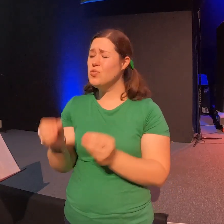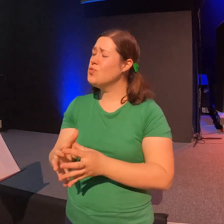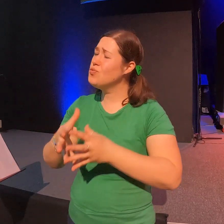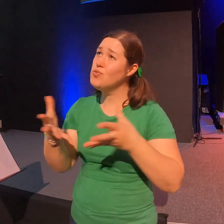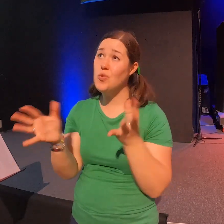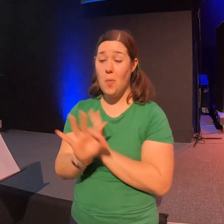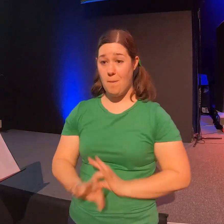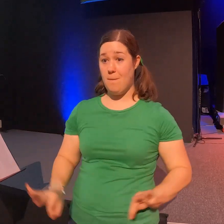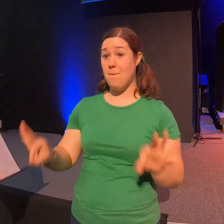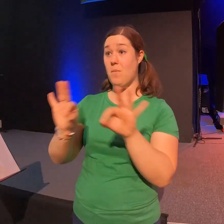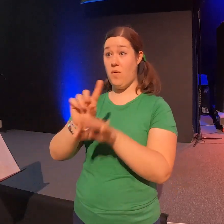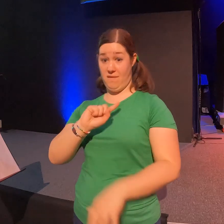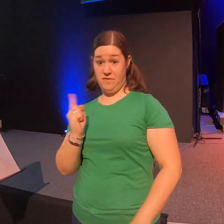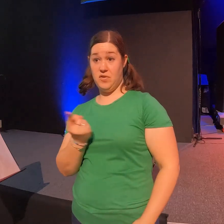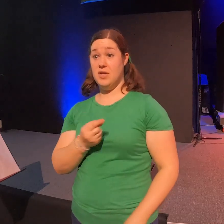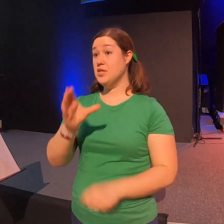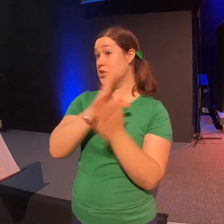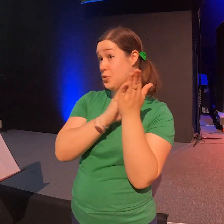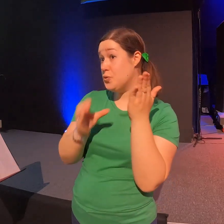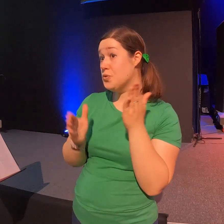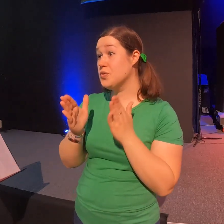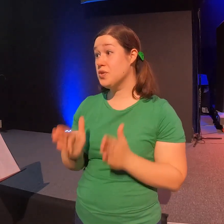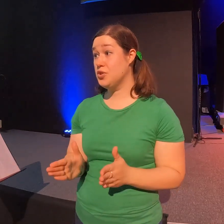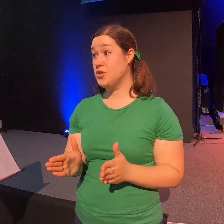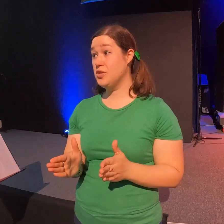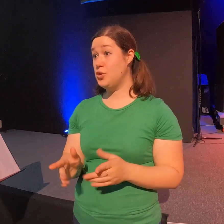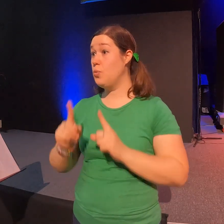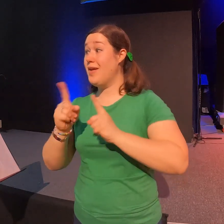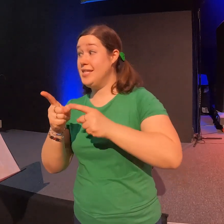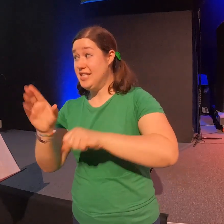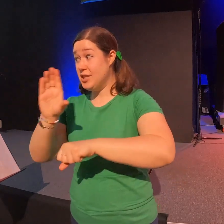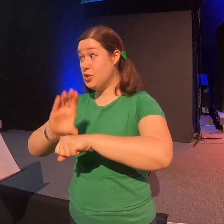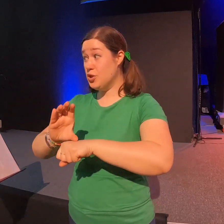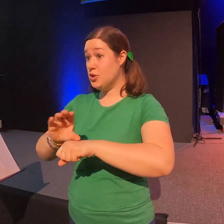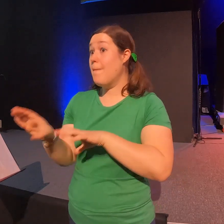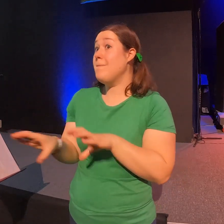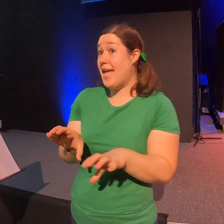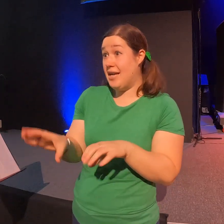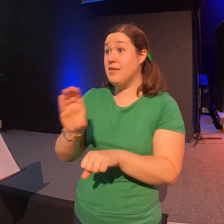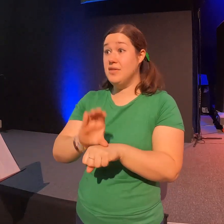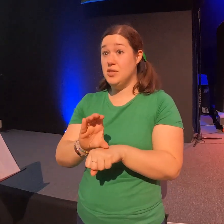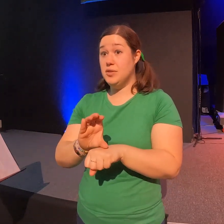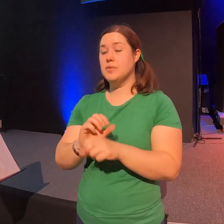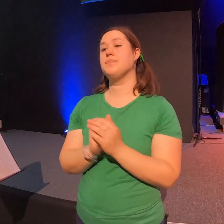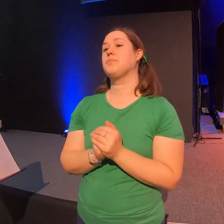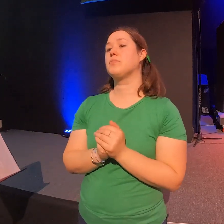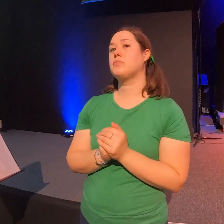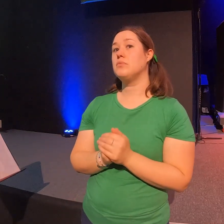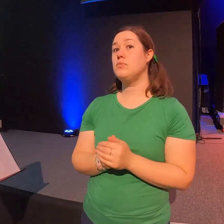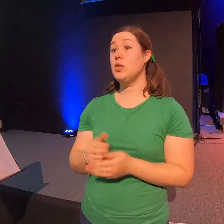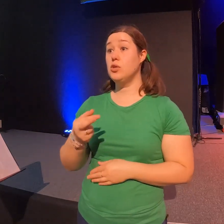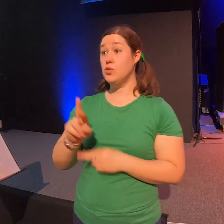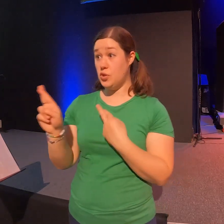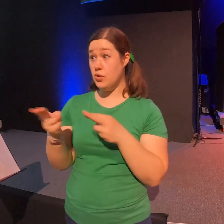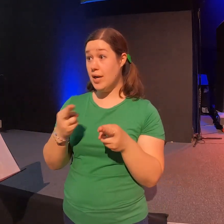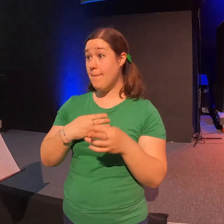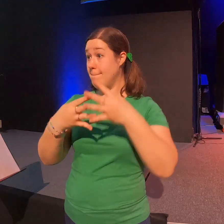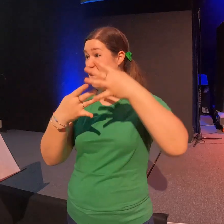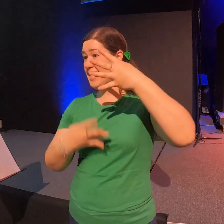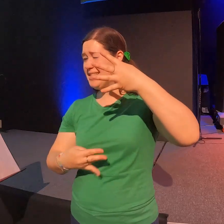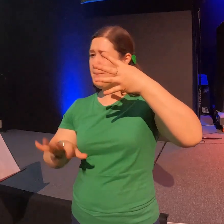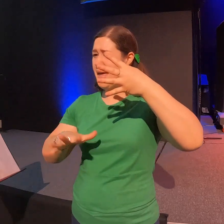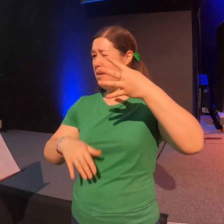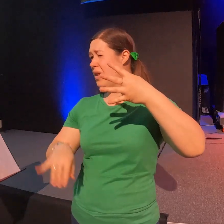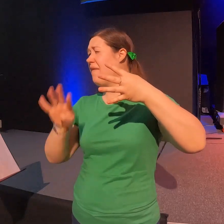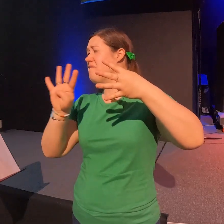Christians to attend church, to be active at a church. So, you ready for this? I only have about 45 of them today, okay? You ready for it? The first